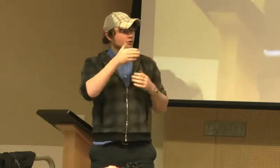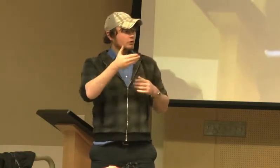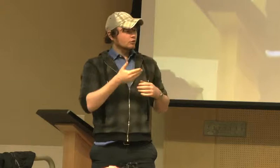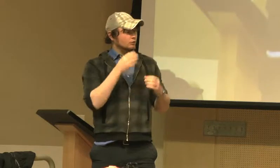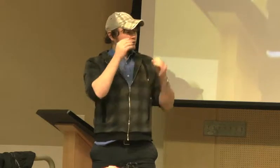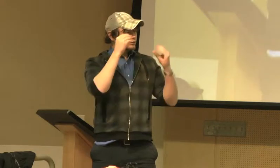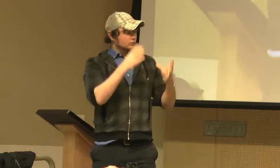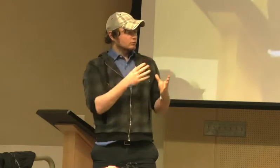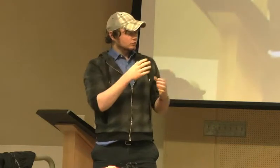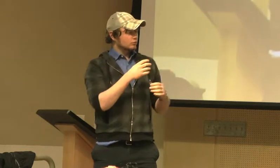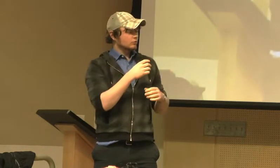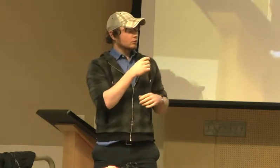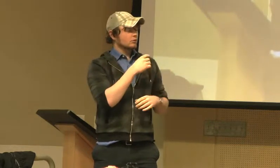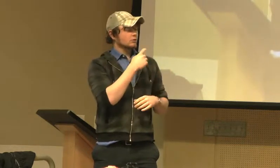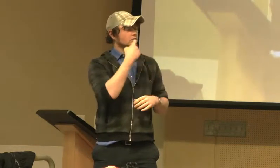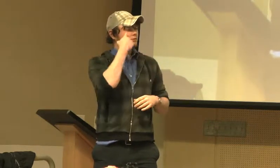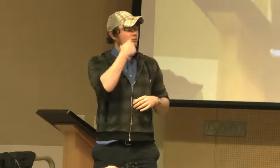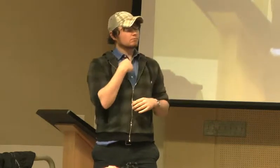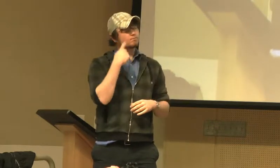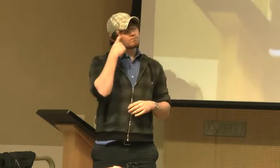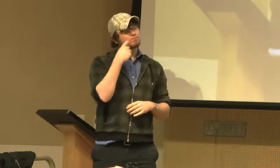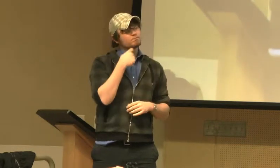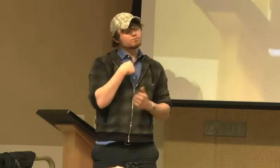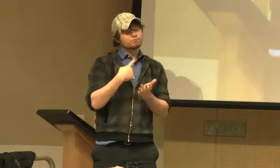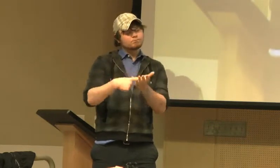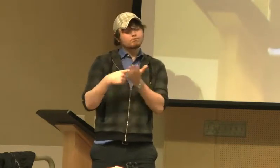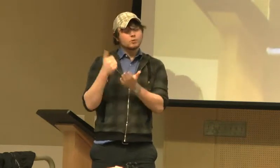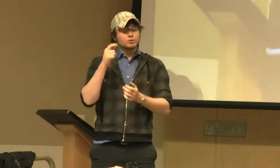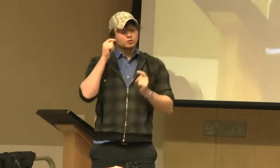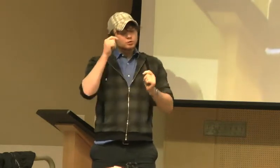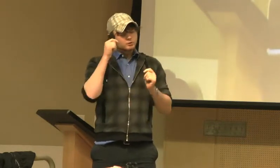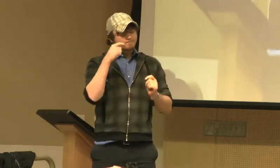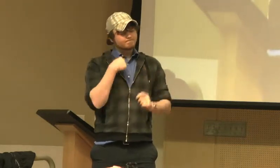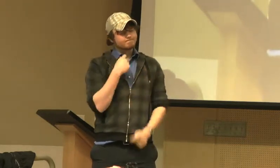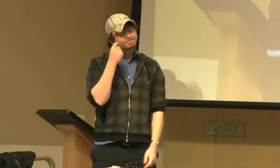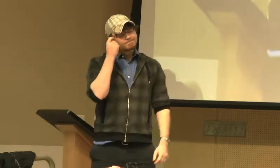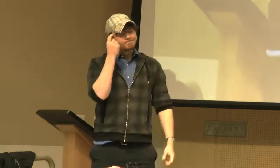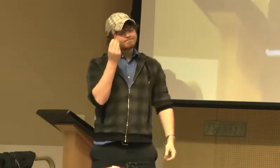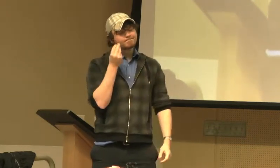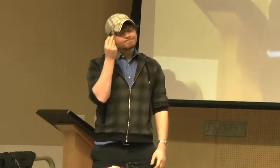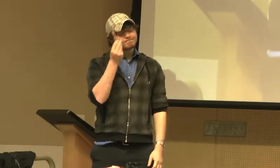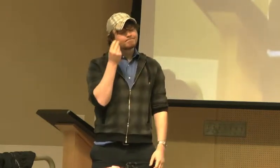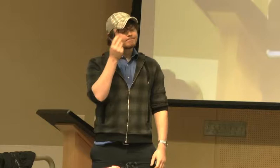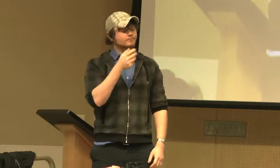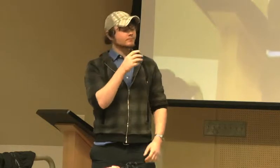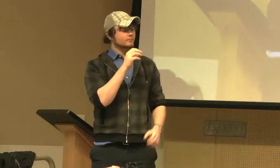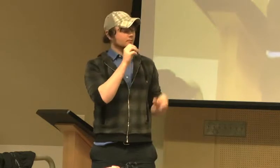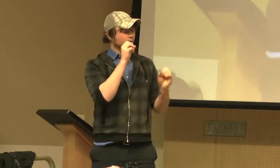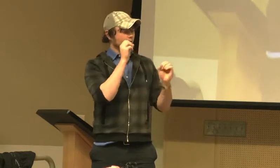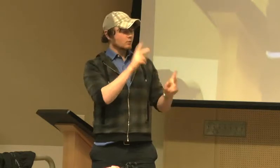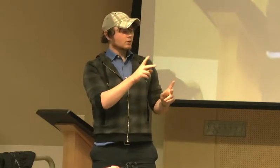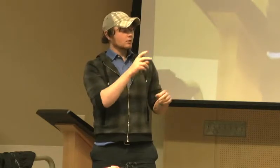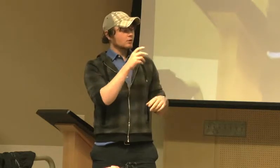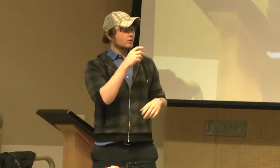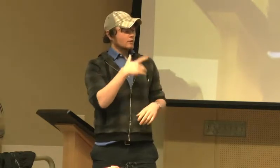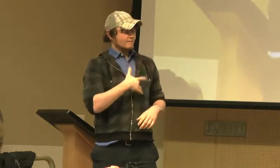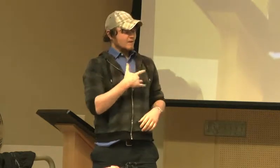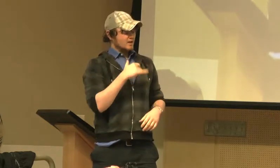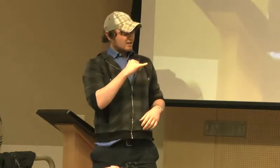And I know we're talking about the criteria for hiring English teachers. And I was talking with some of the other tutors,